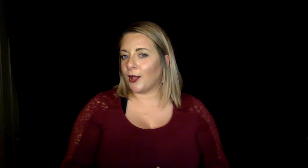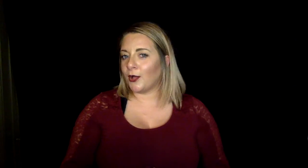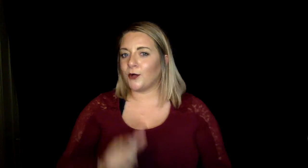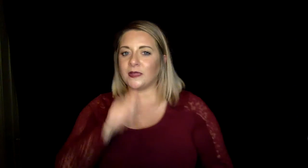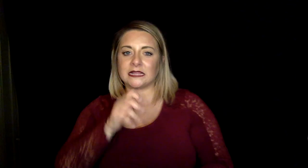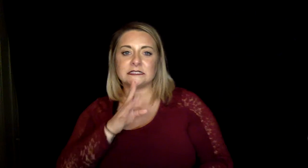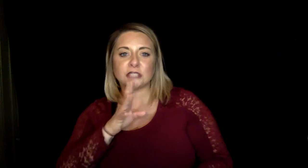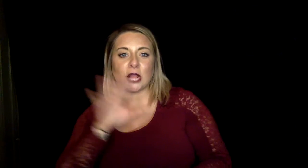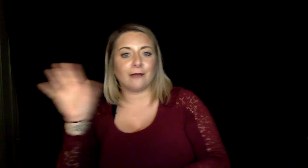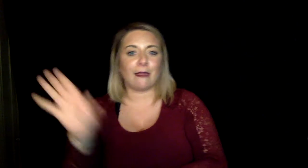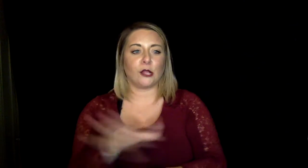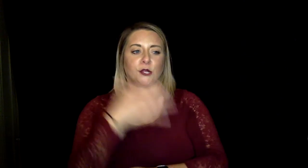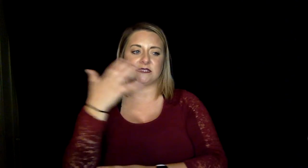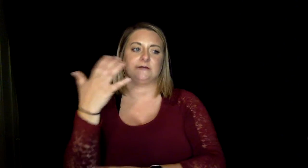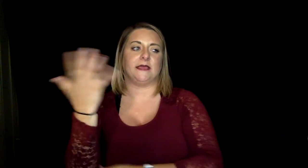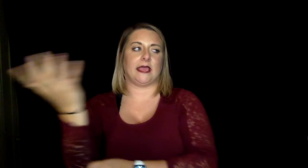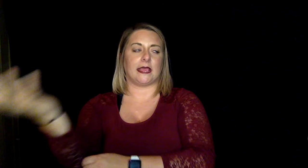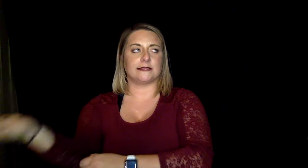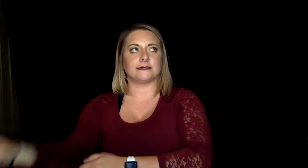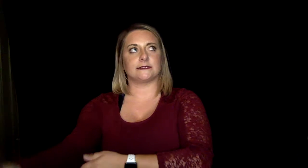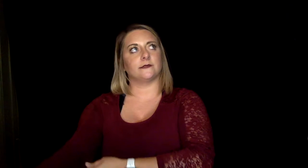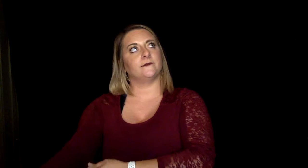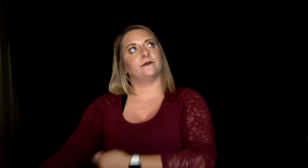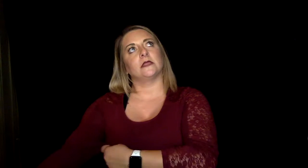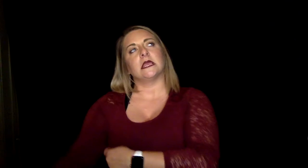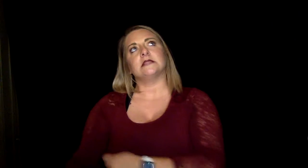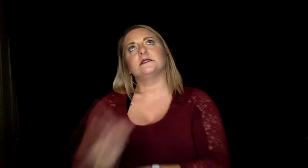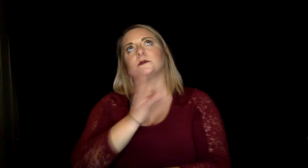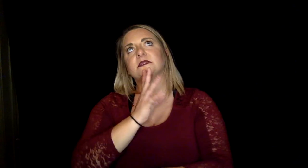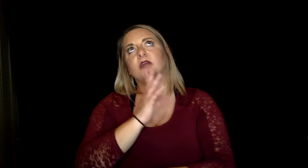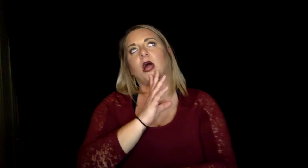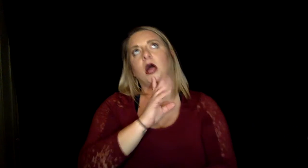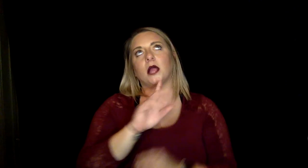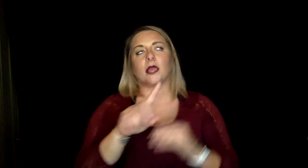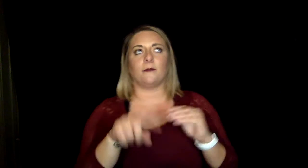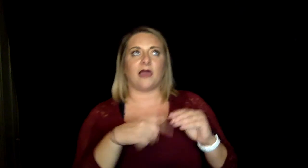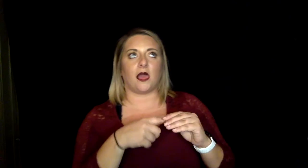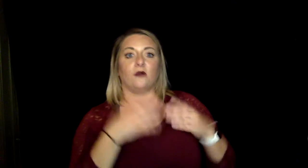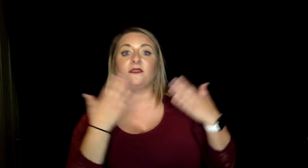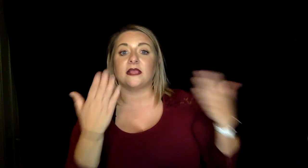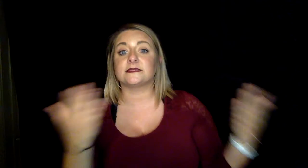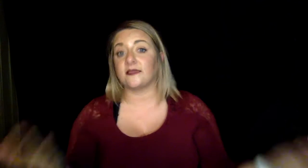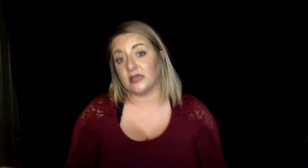No, we didn't talk about Christmas. Did we talk about Thanksgiving?